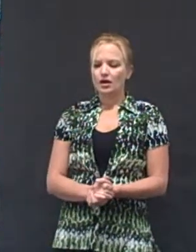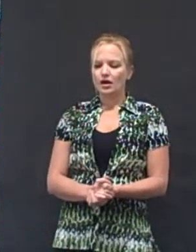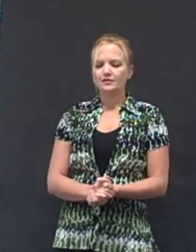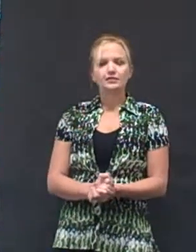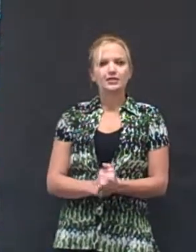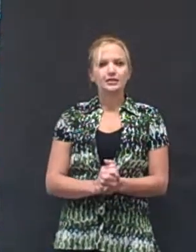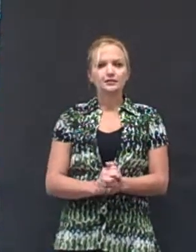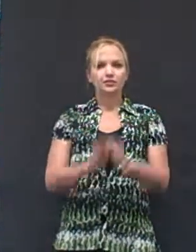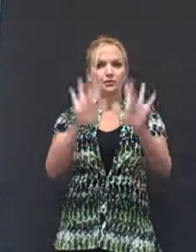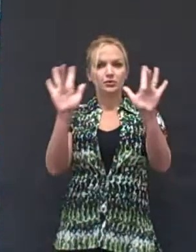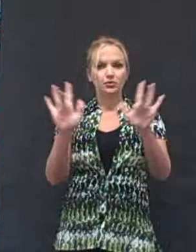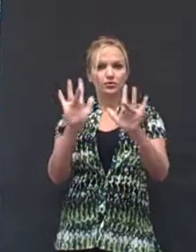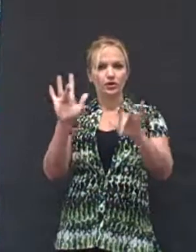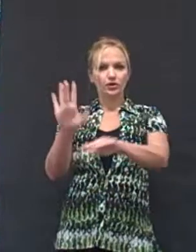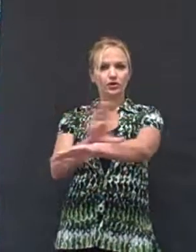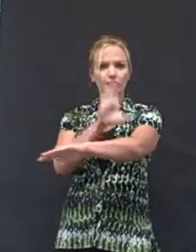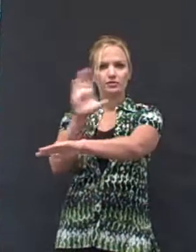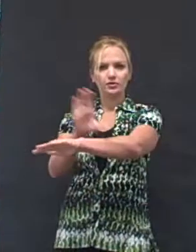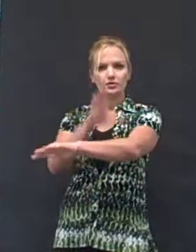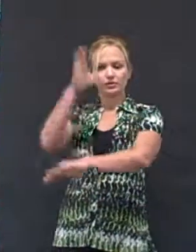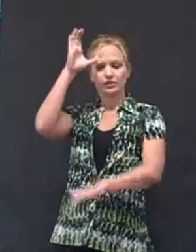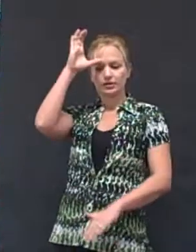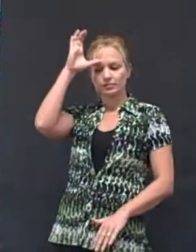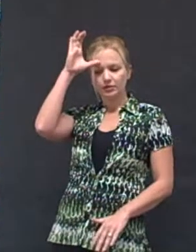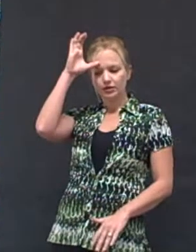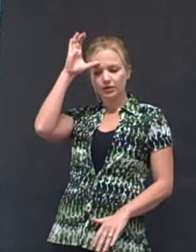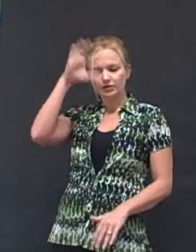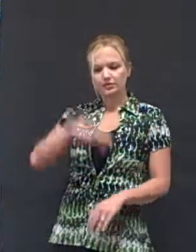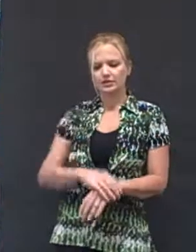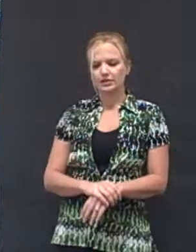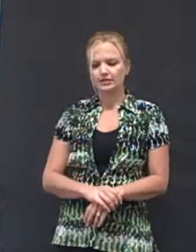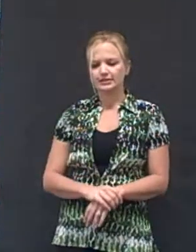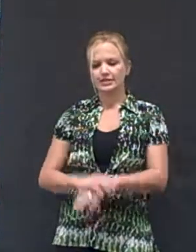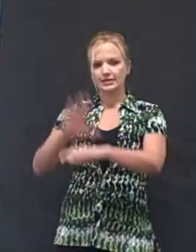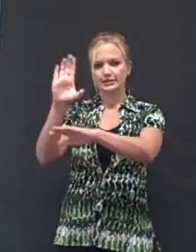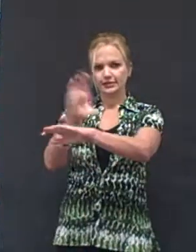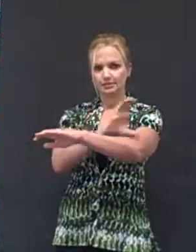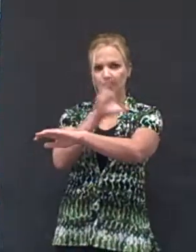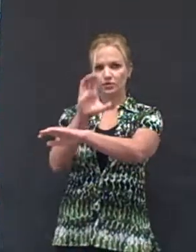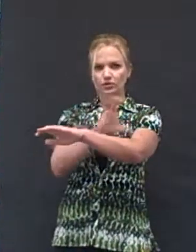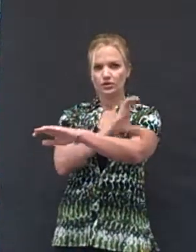A few signs for computer or computer. So the next sign is computer